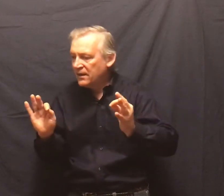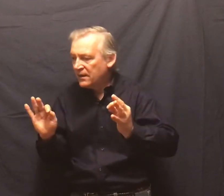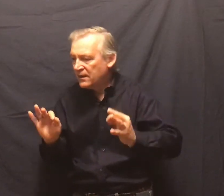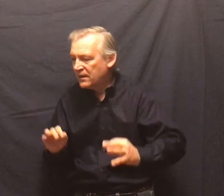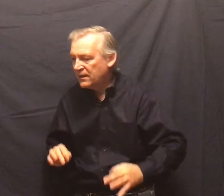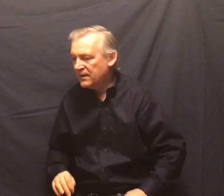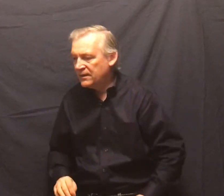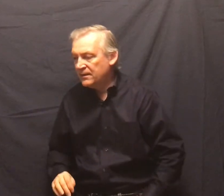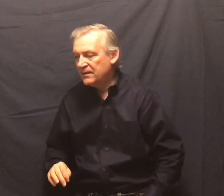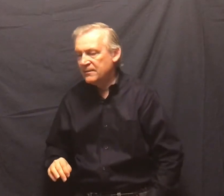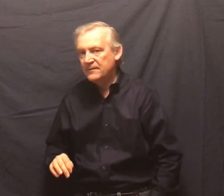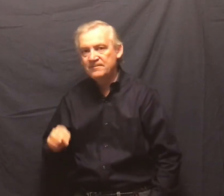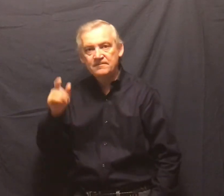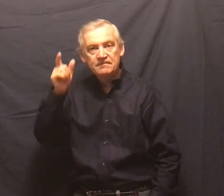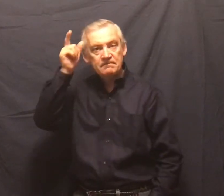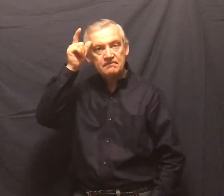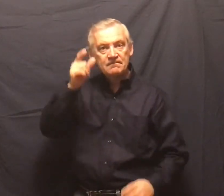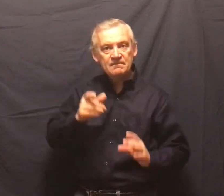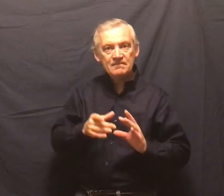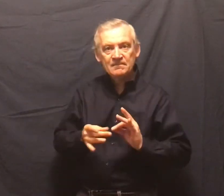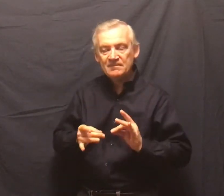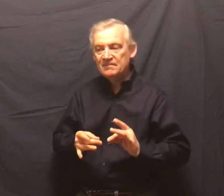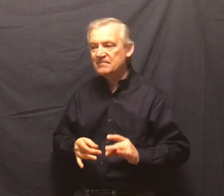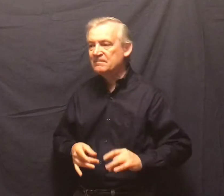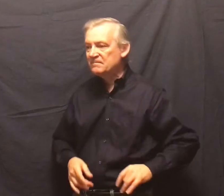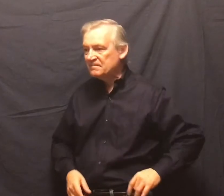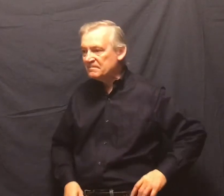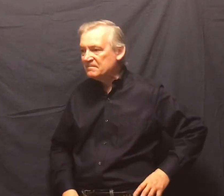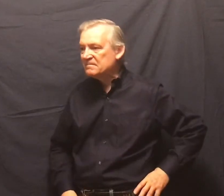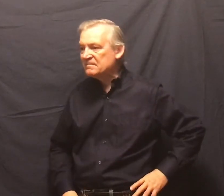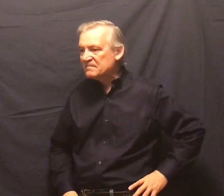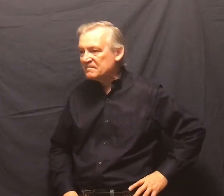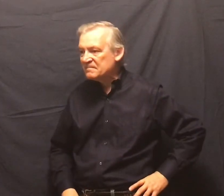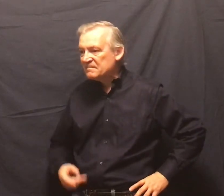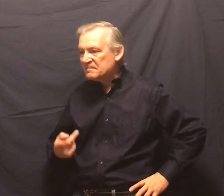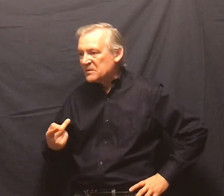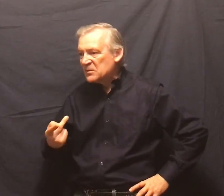Lenny said softly, "We could live off of the fat of the land."